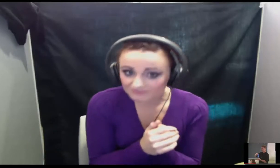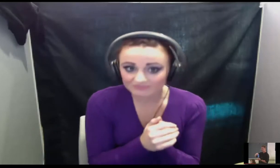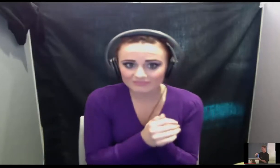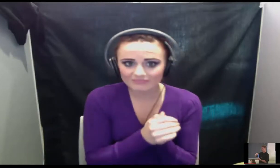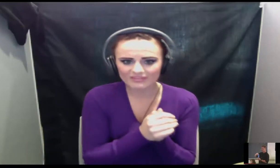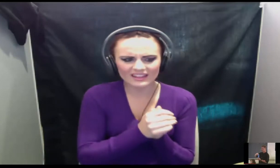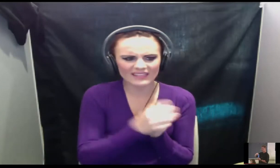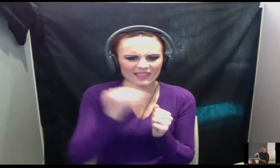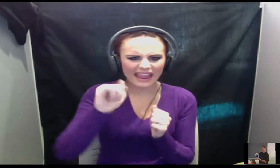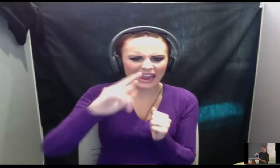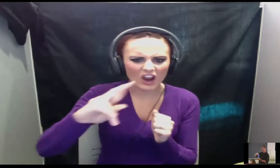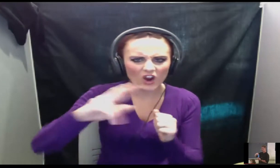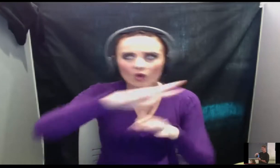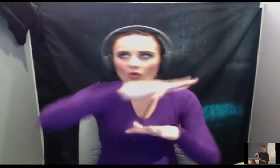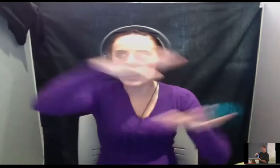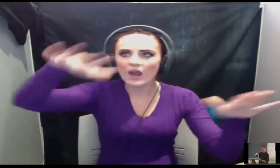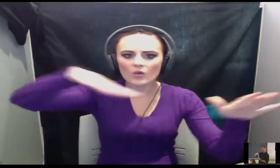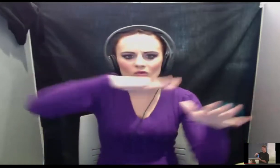can